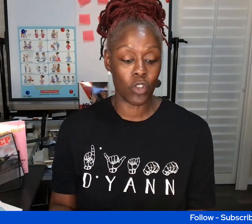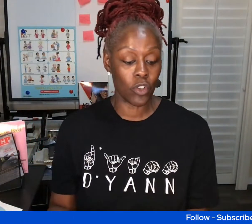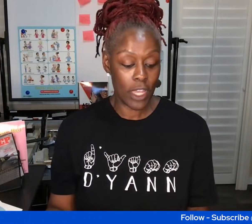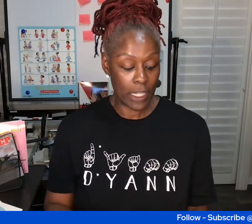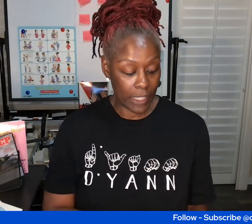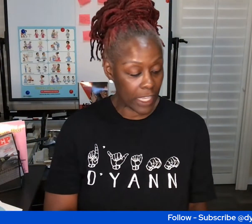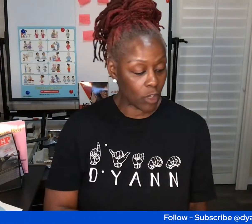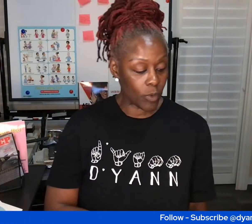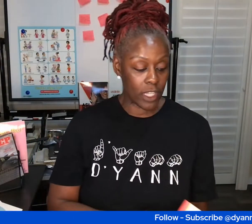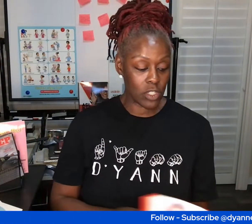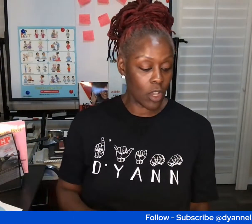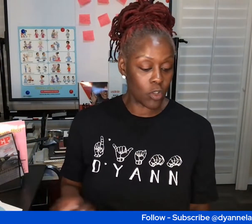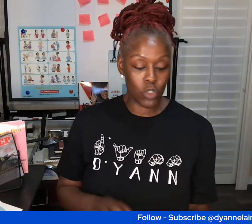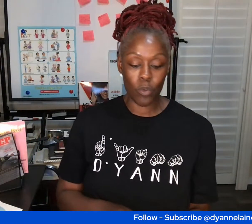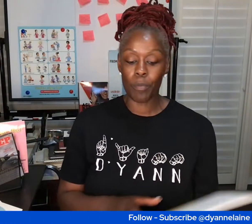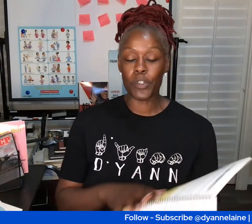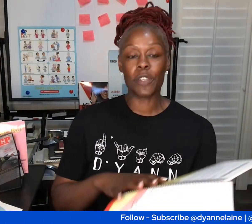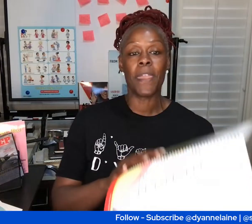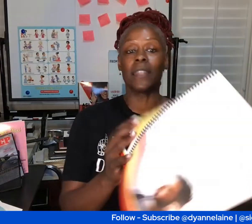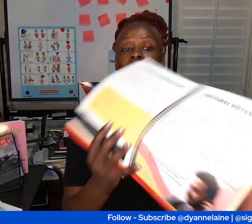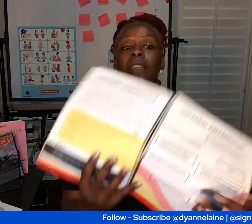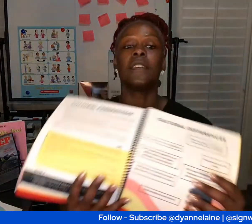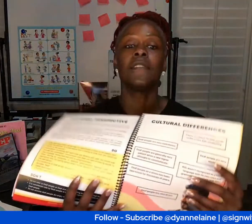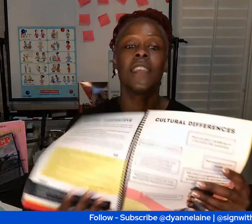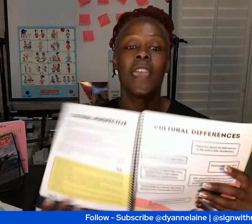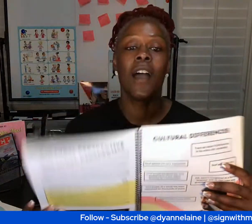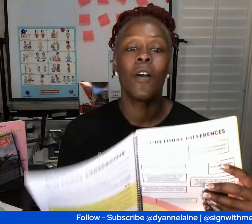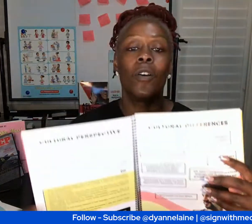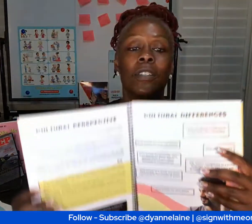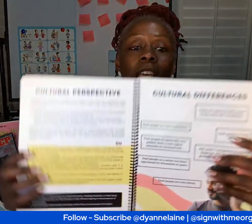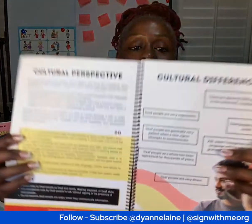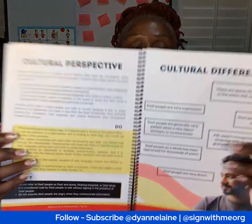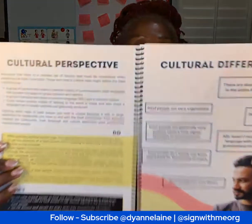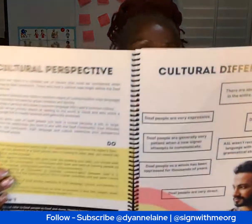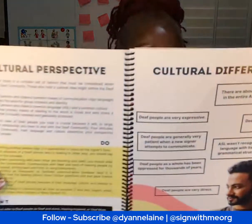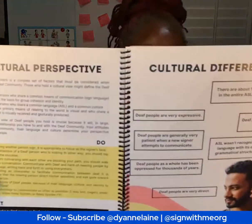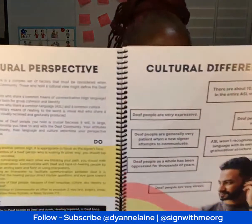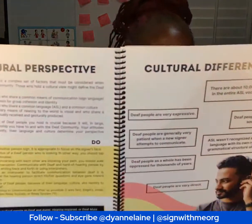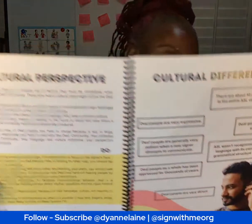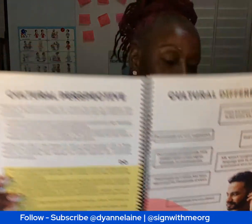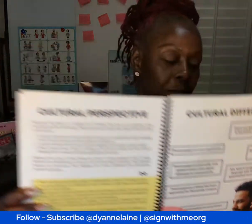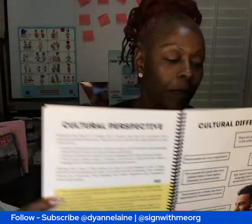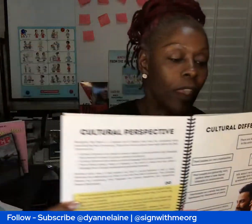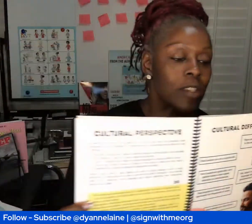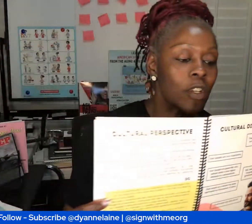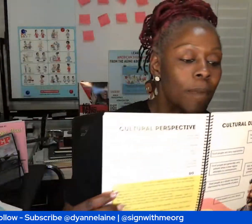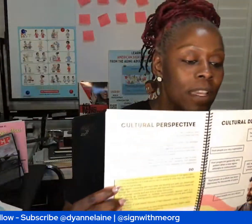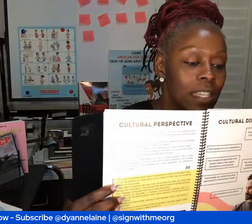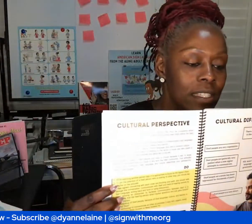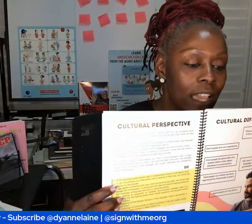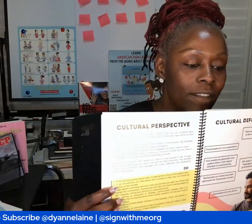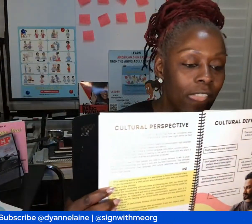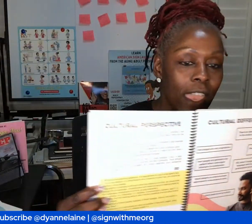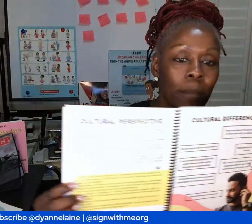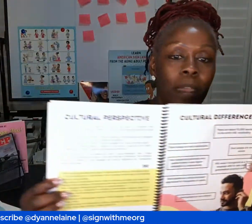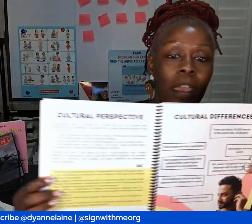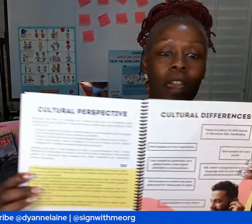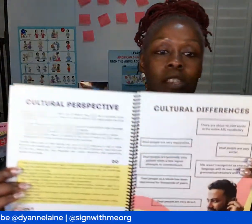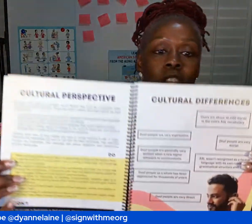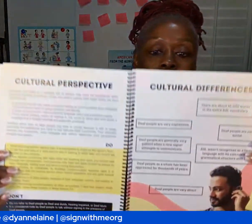culture, language, cultural perspectives. I'll hold it up for you, show my TikTok fam. So you